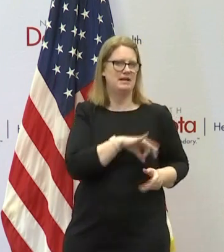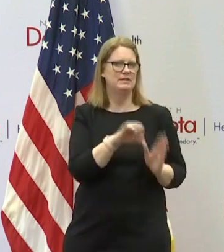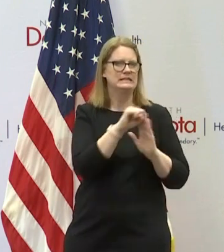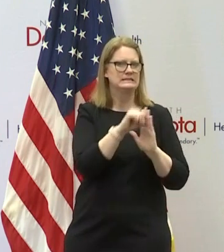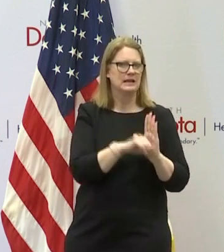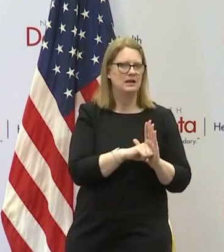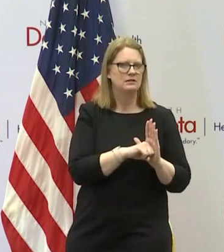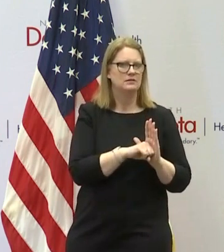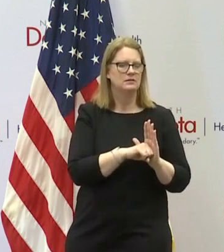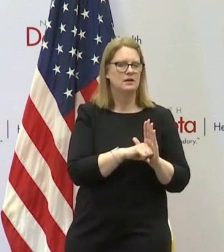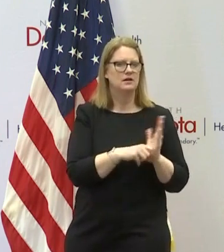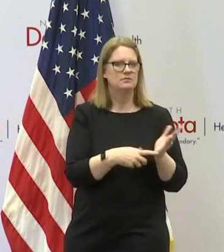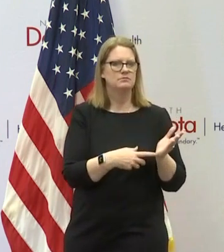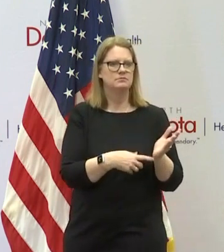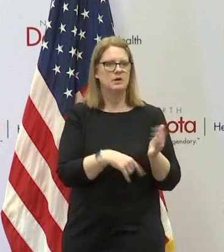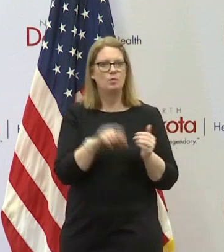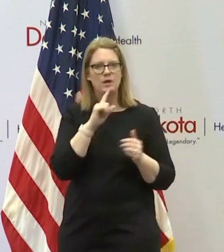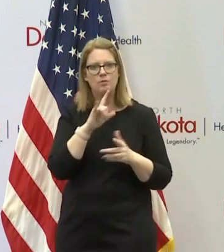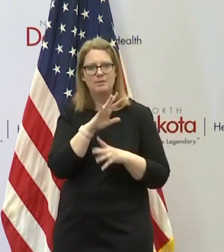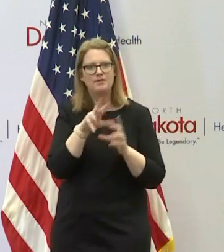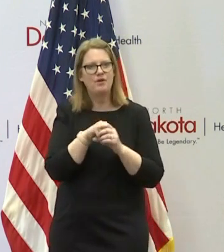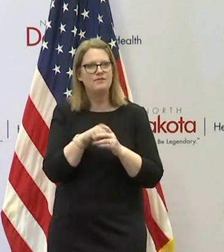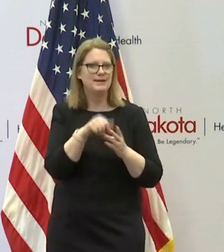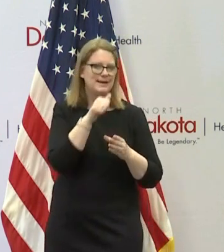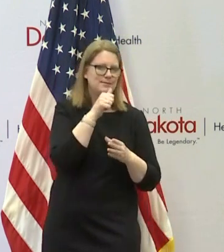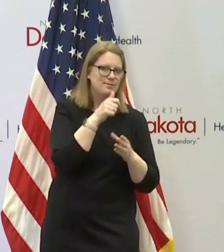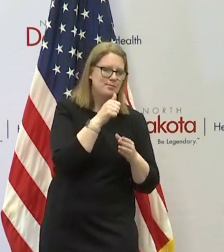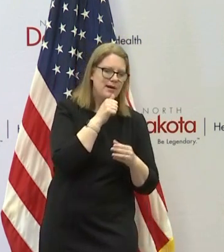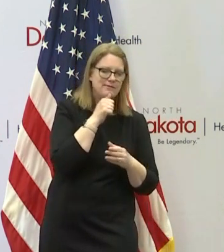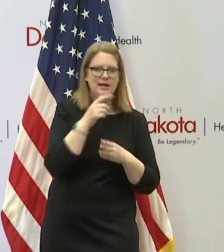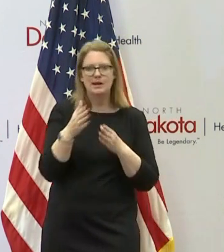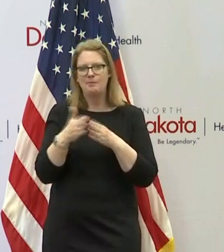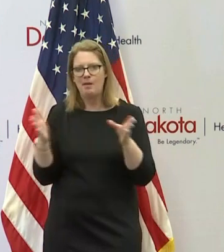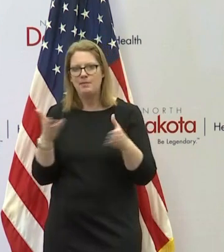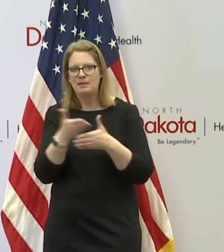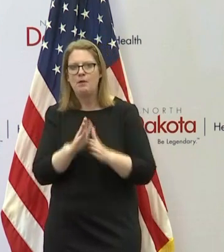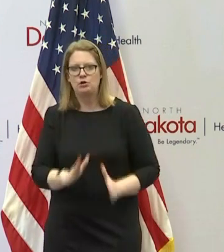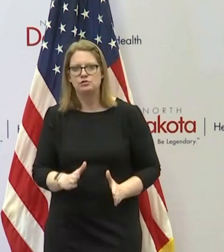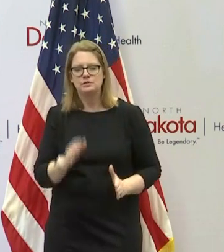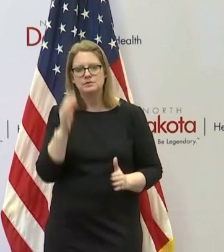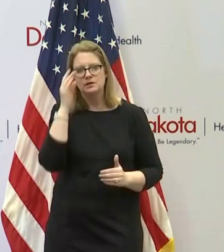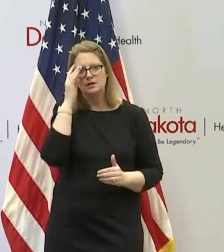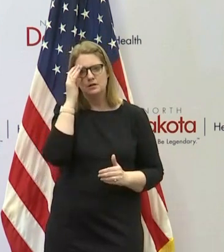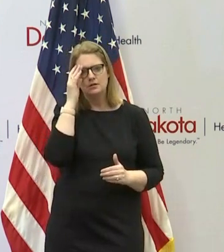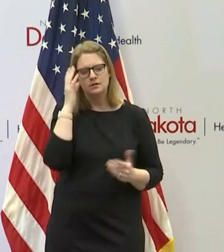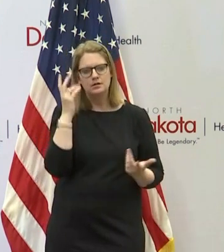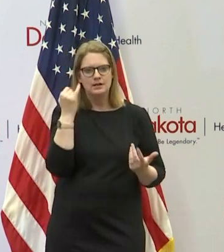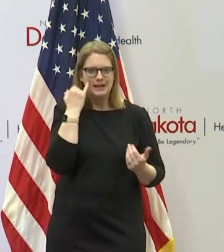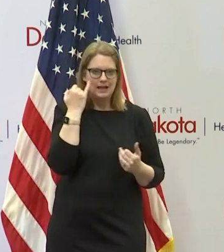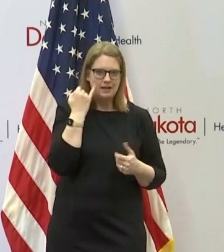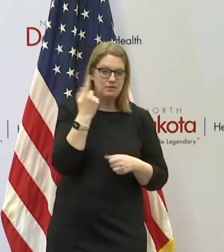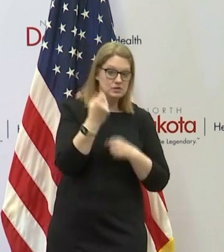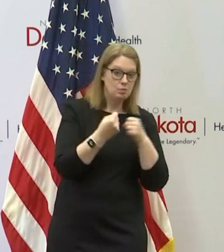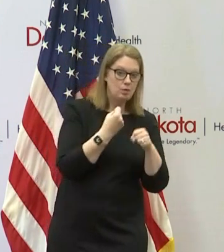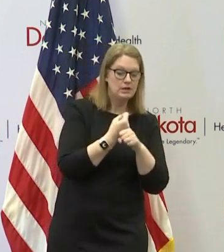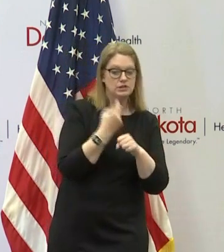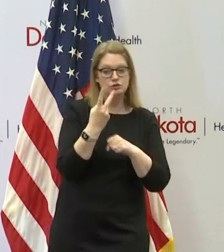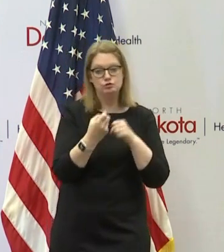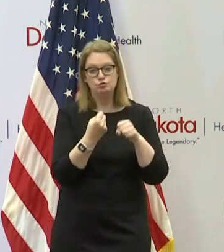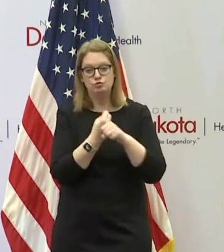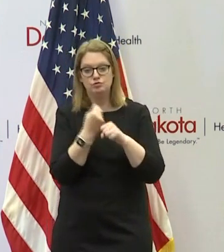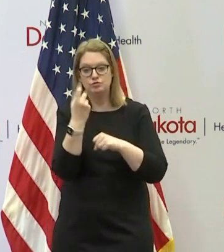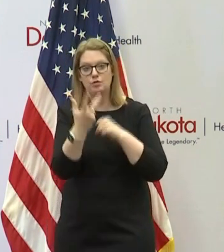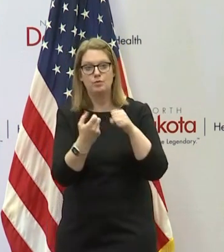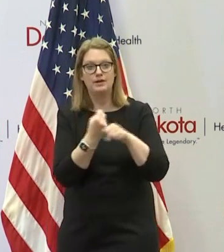want to get involved in private-public partnerships to get that number higher. And it also makes sense because at some point, whether it's a year or 2 years or 3 years from